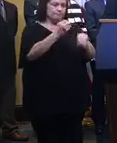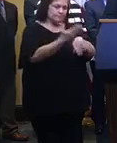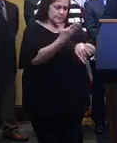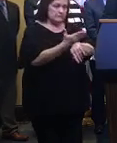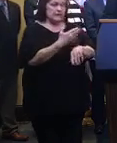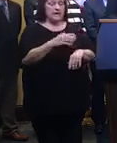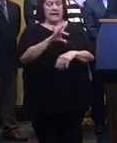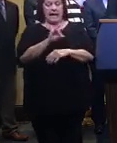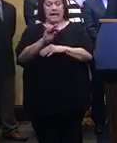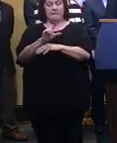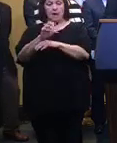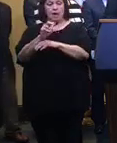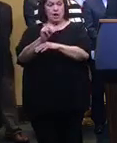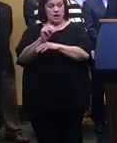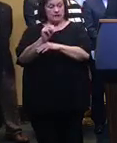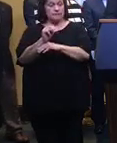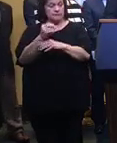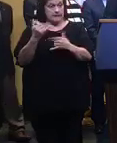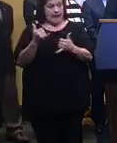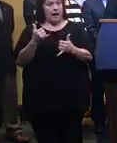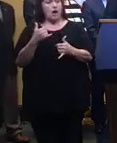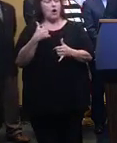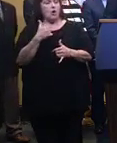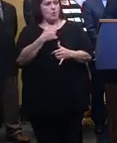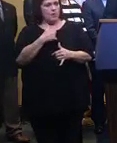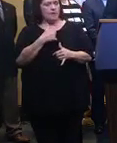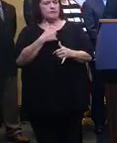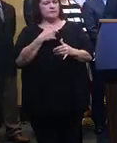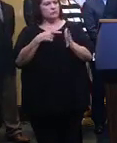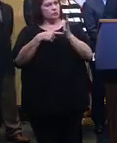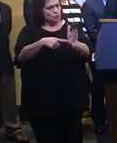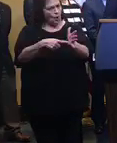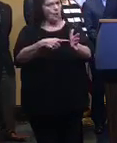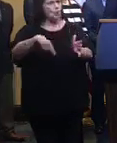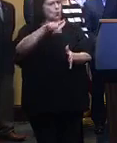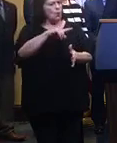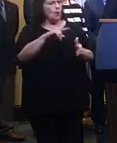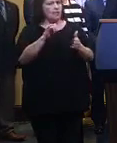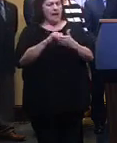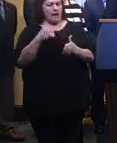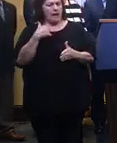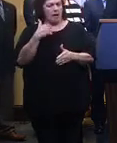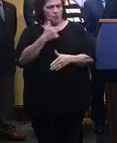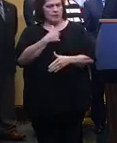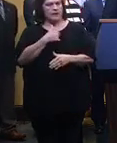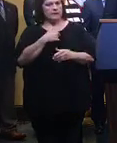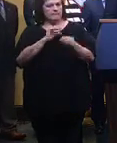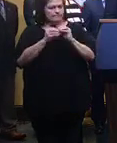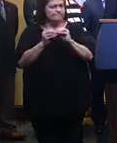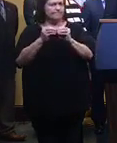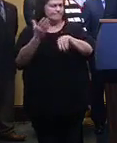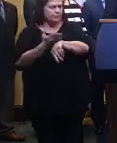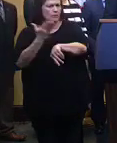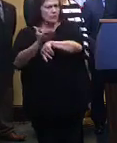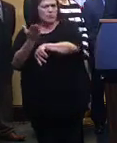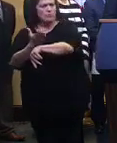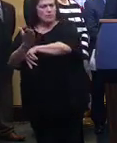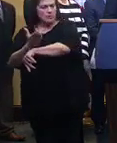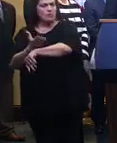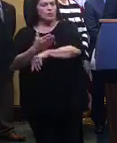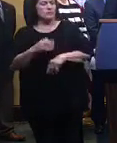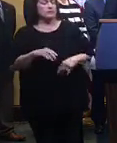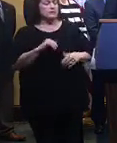$80 million. We've been trying to do a lot of groundbreakings and ribbon cuttings to show that work to the public. And we're kicking off construction on 6 road projects worth